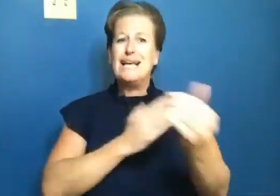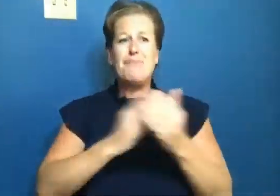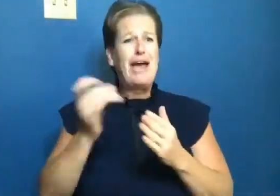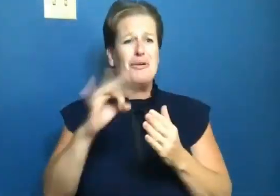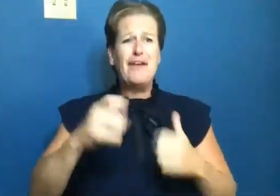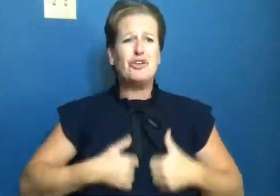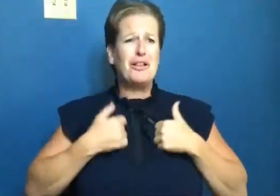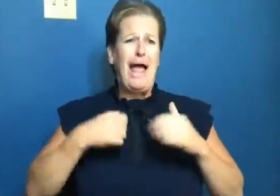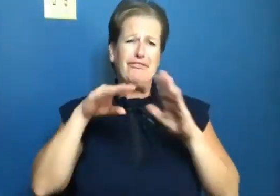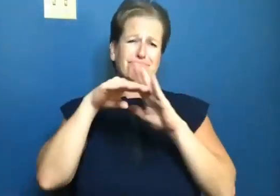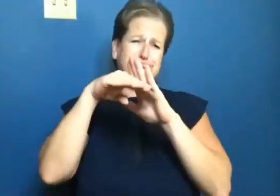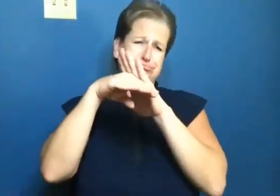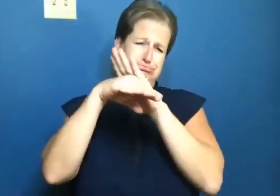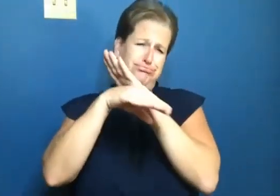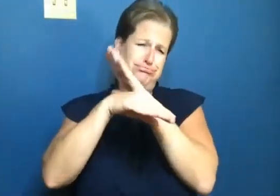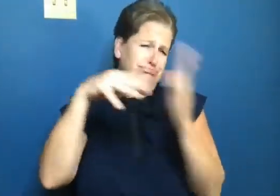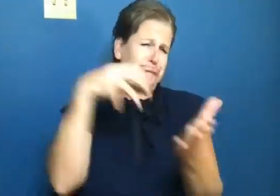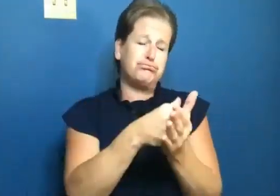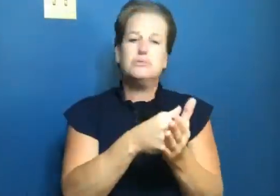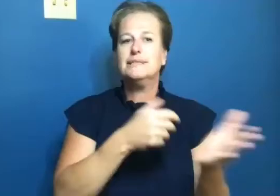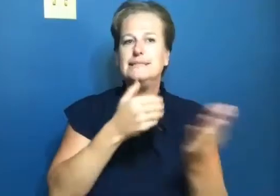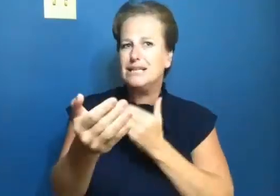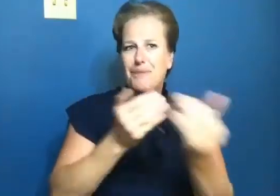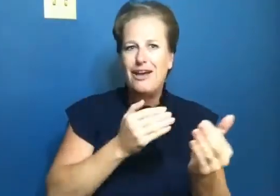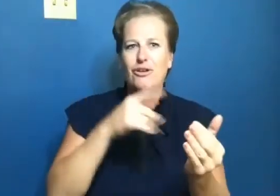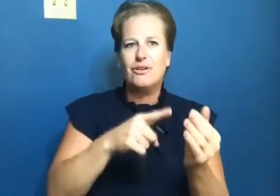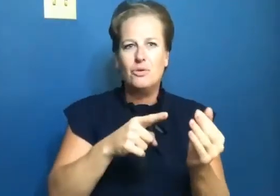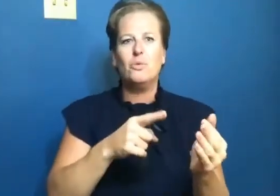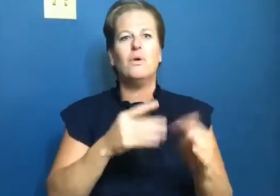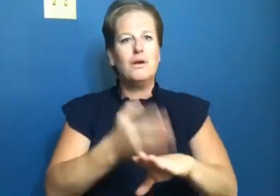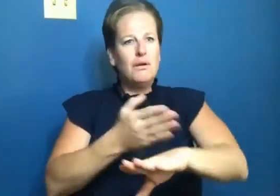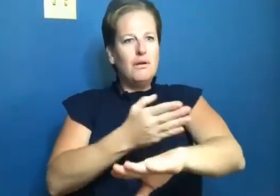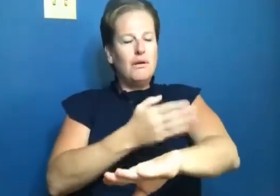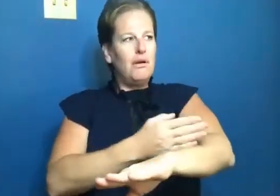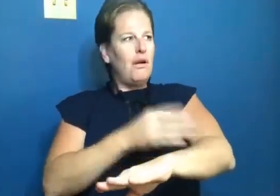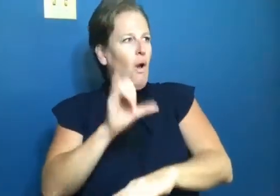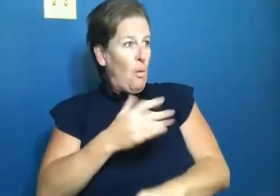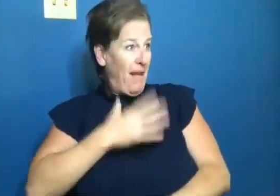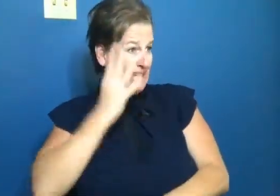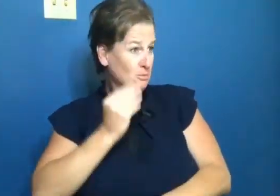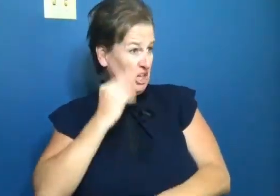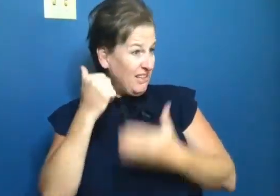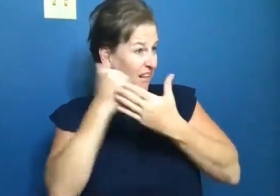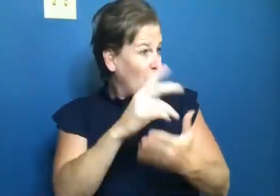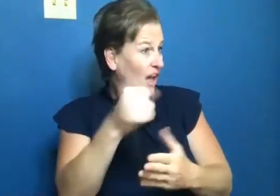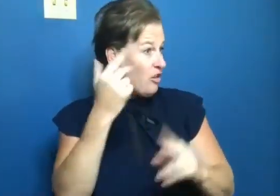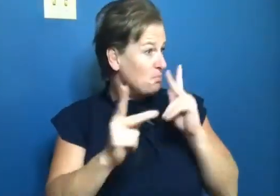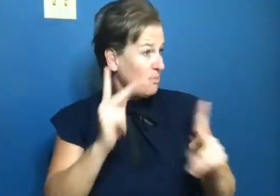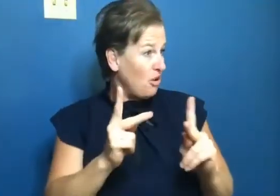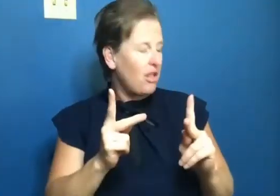have gone, we will see how our experiences can benefit others. That feeling of uselessness and